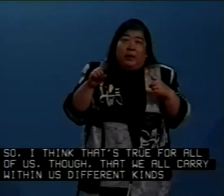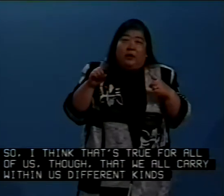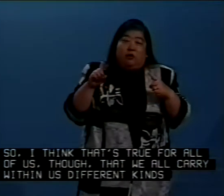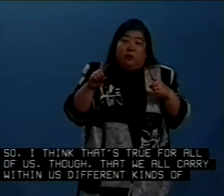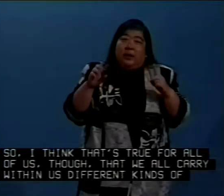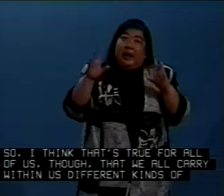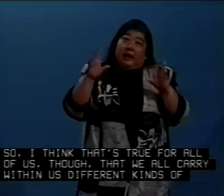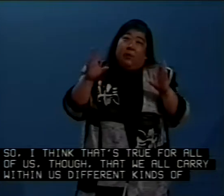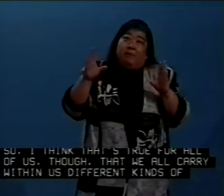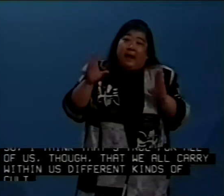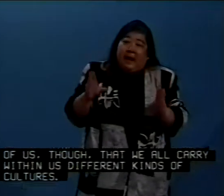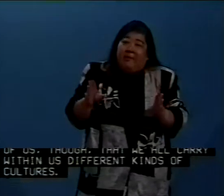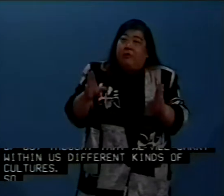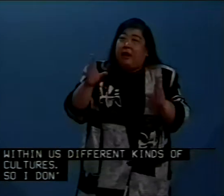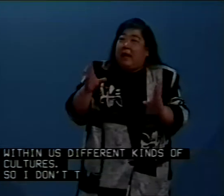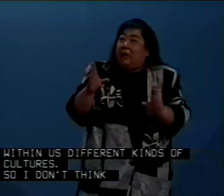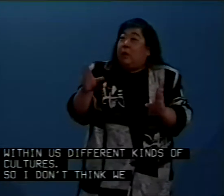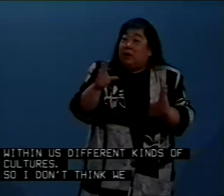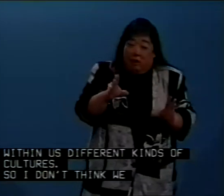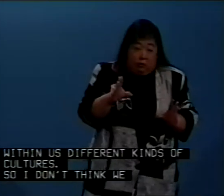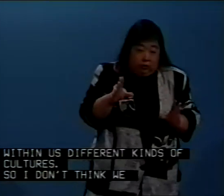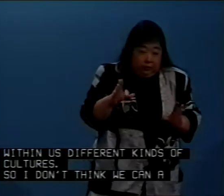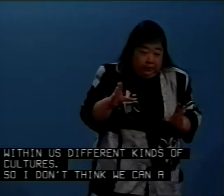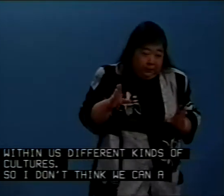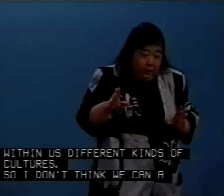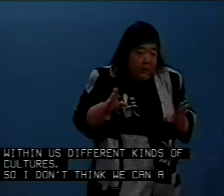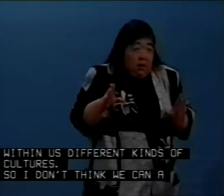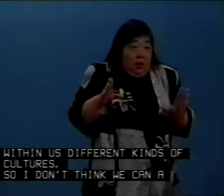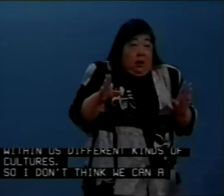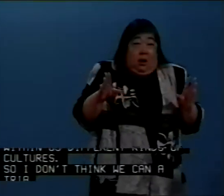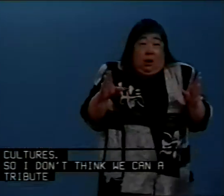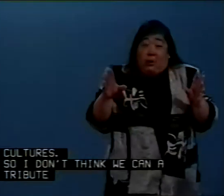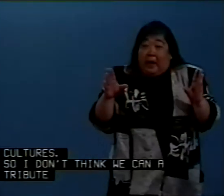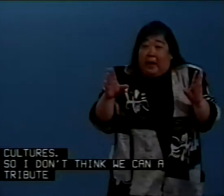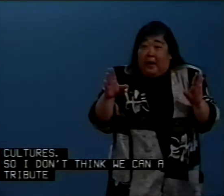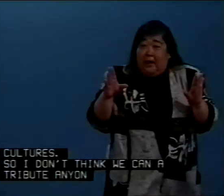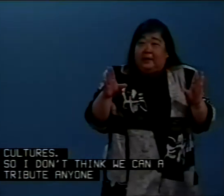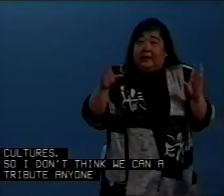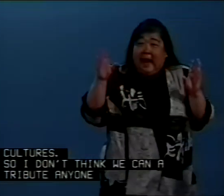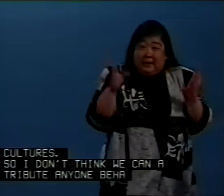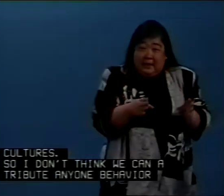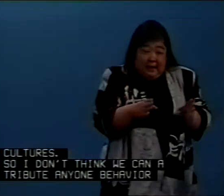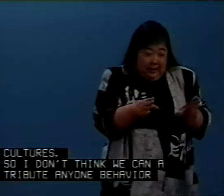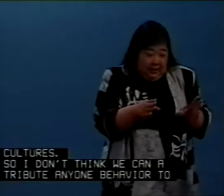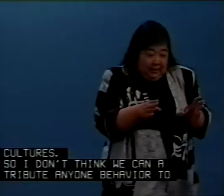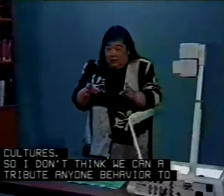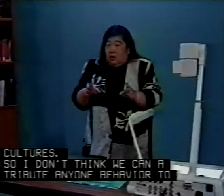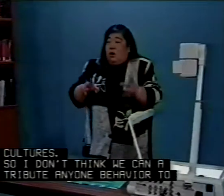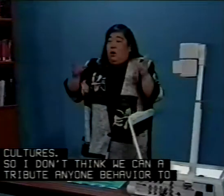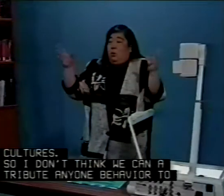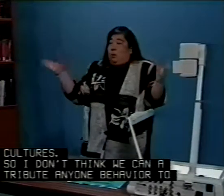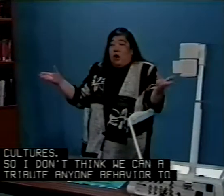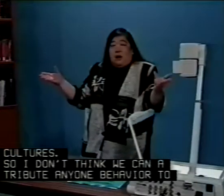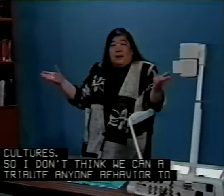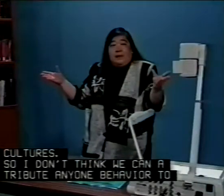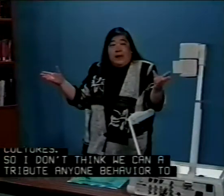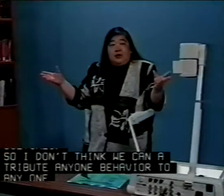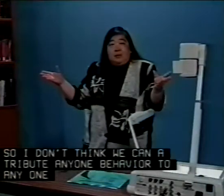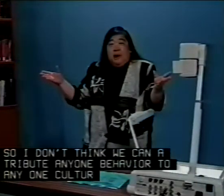can attribute any one behavior to any one culture. Okay, task at hand. When we talk about the Asian